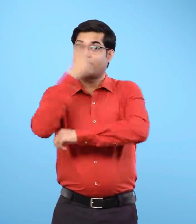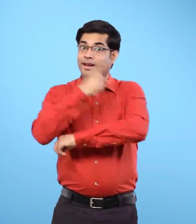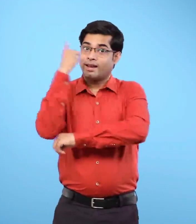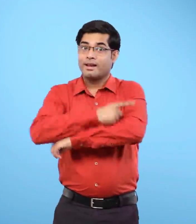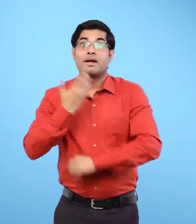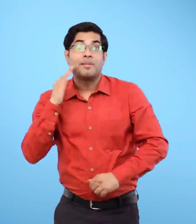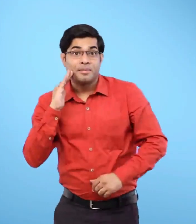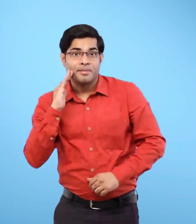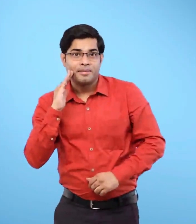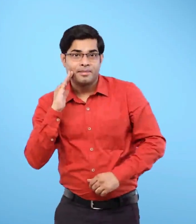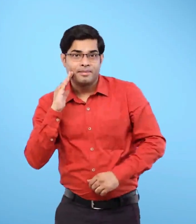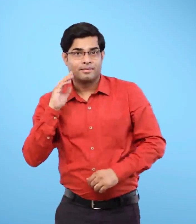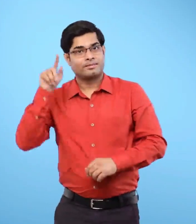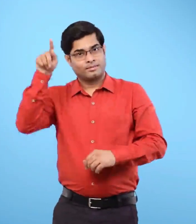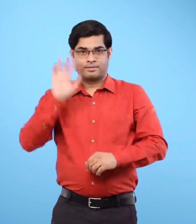on which days.